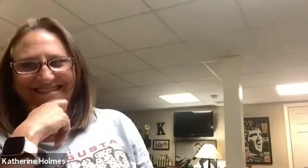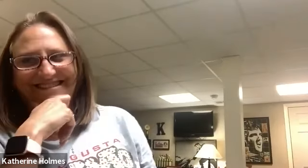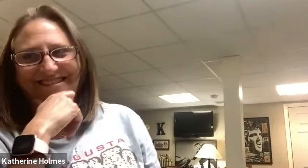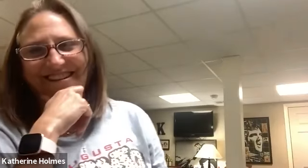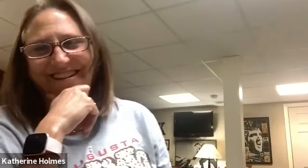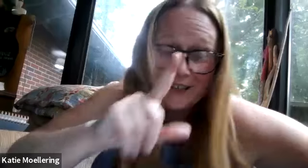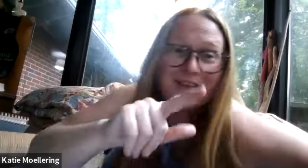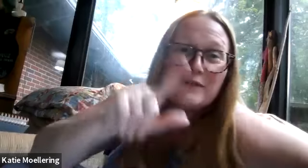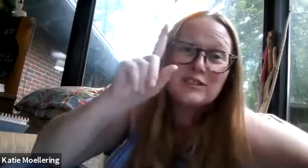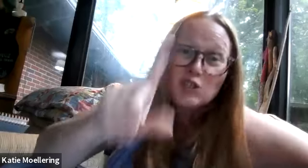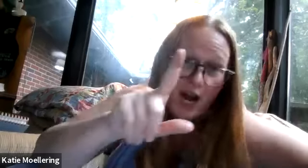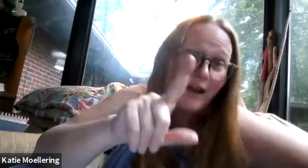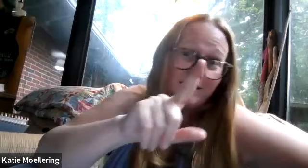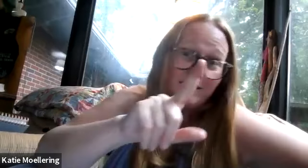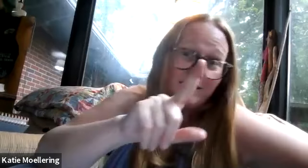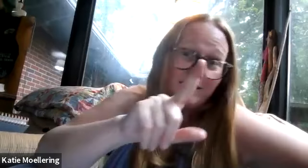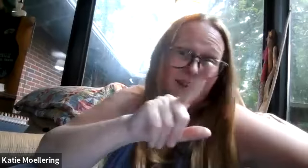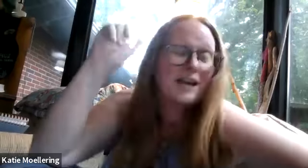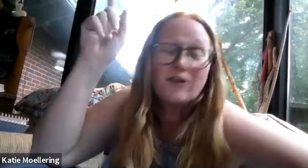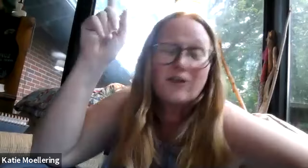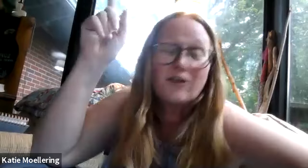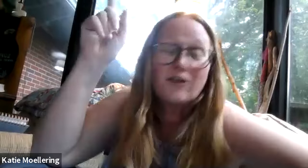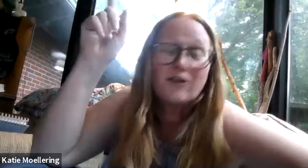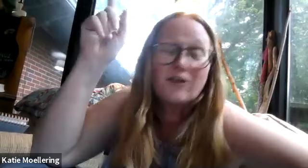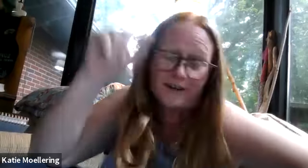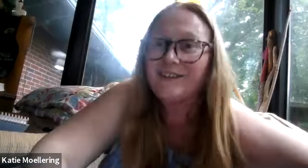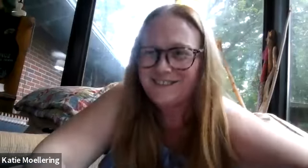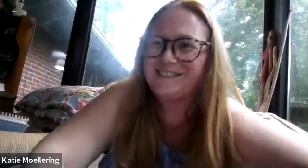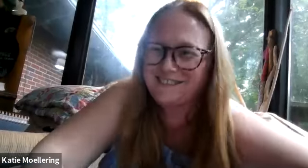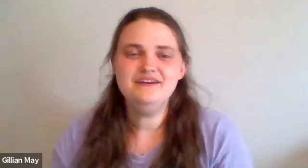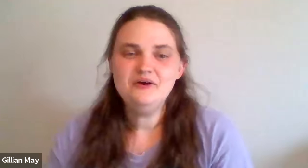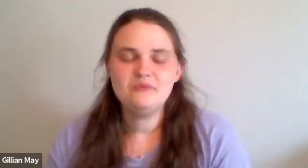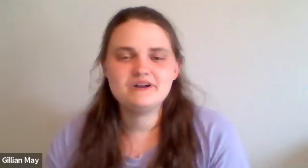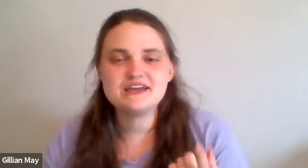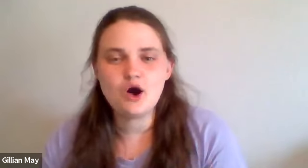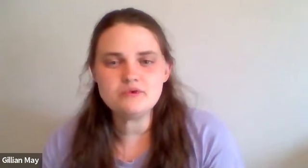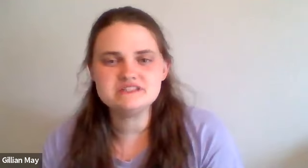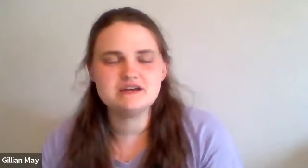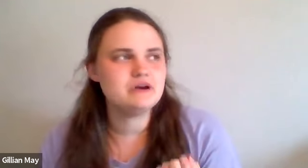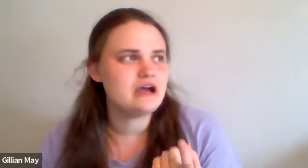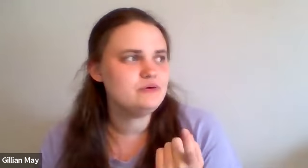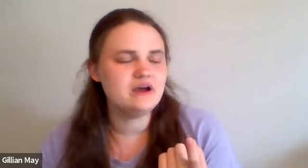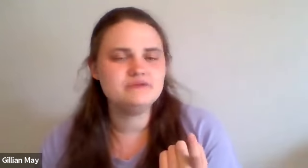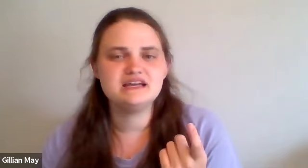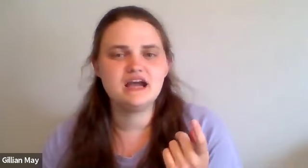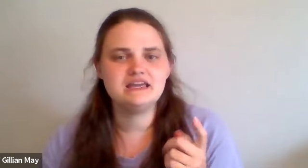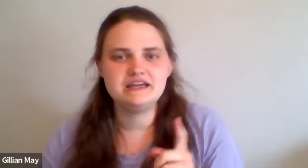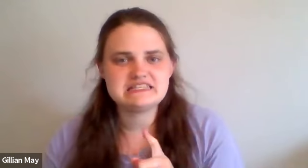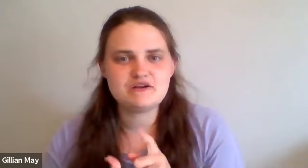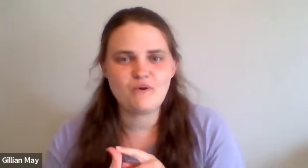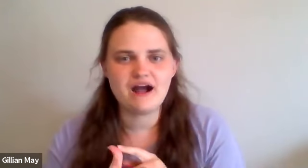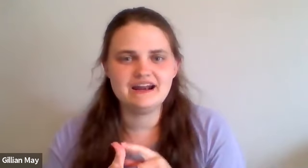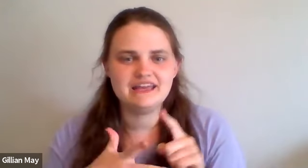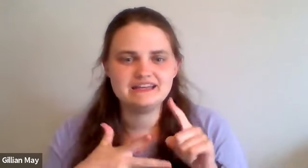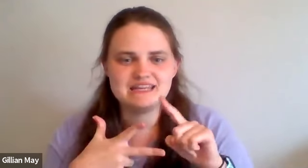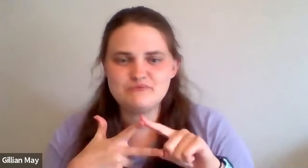But still, if it's chocolate, it's not Chocolate. orange It's either. brown. Well, because I almost said what I was like, I can't say white, I can't say